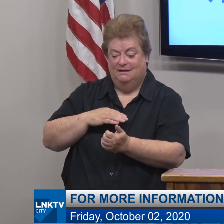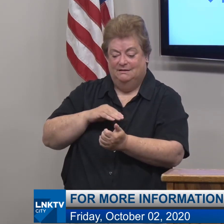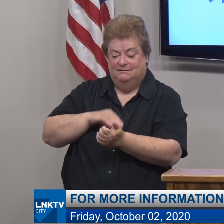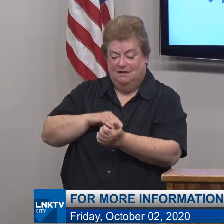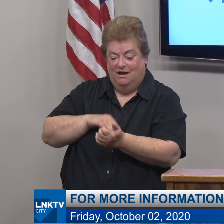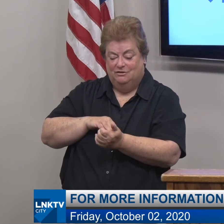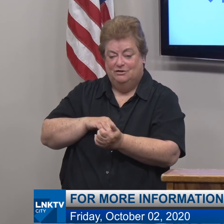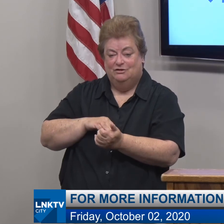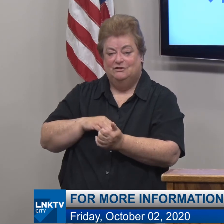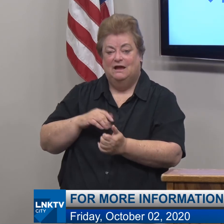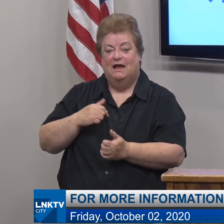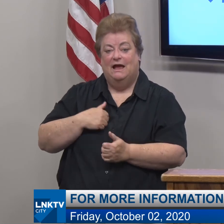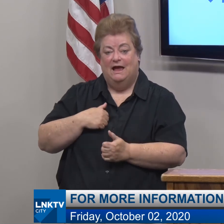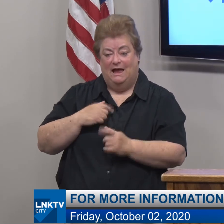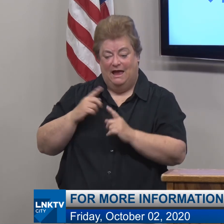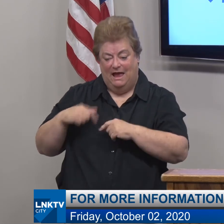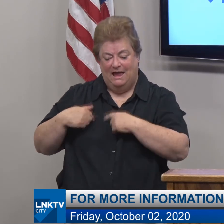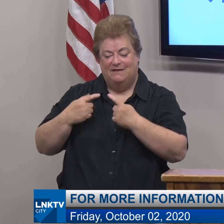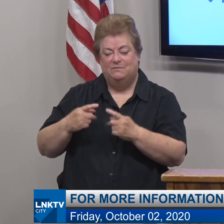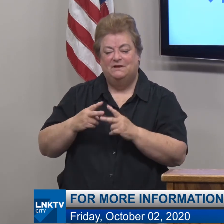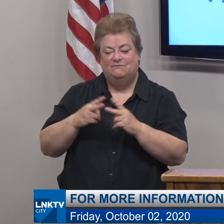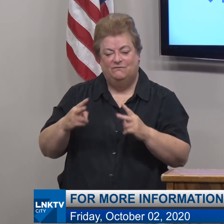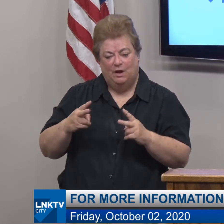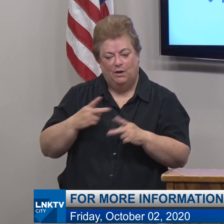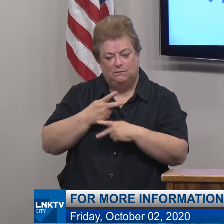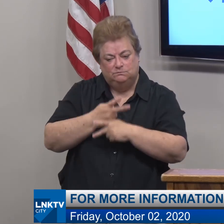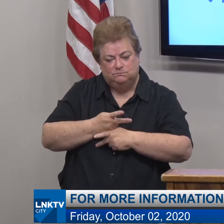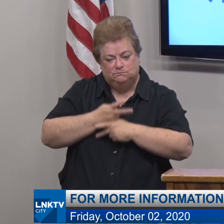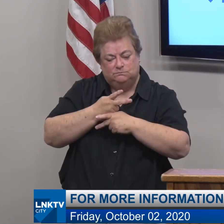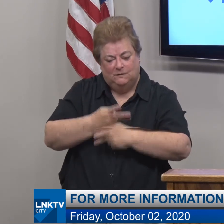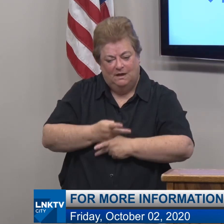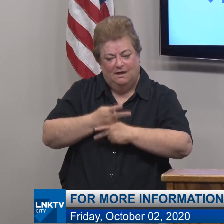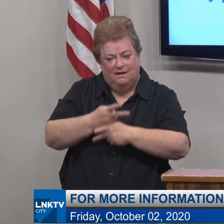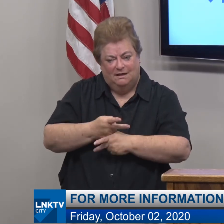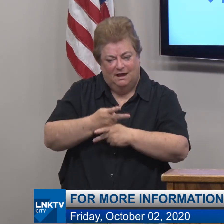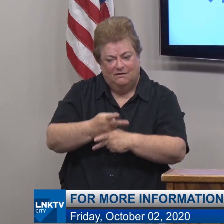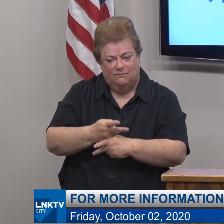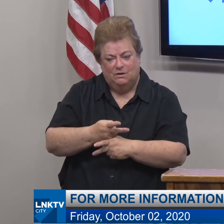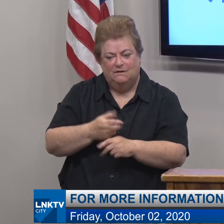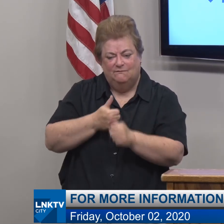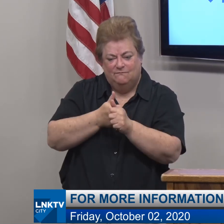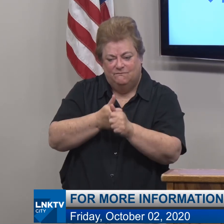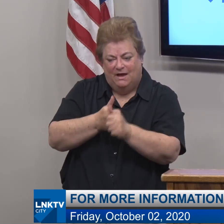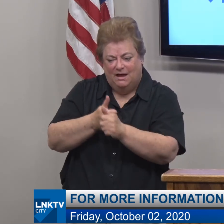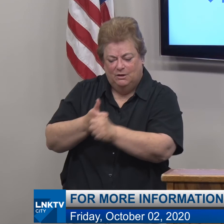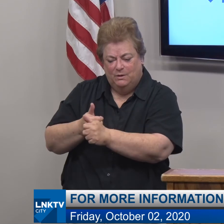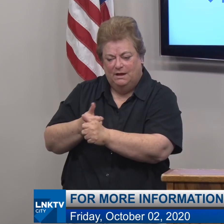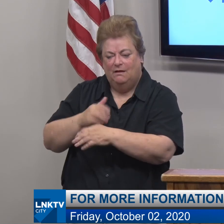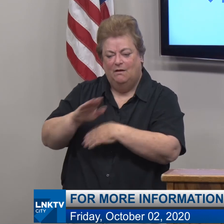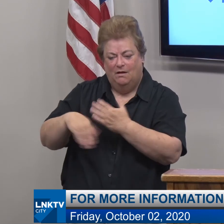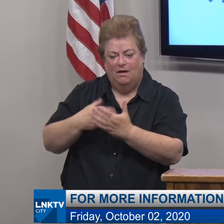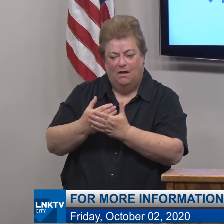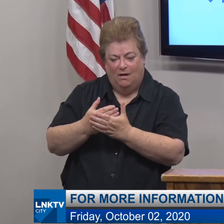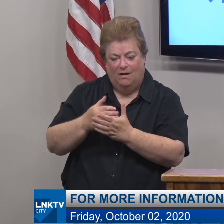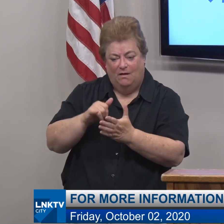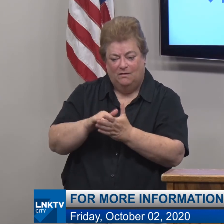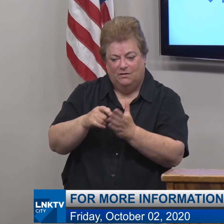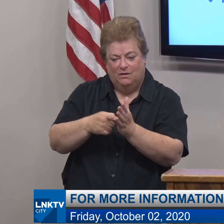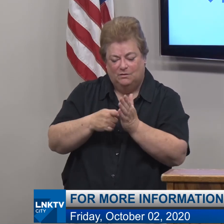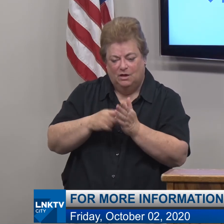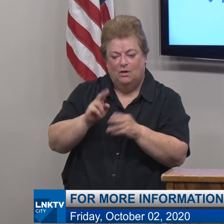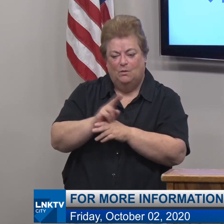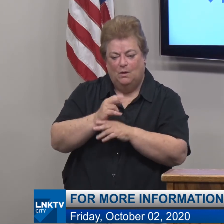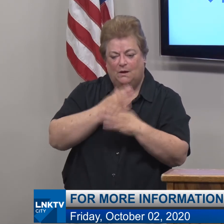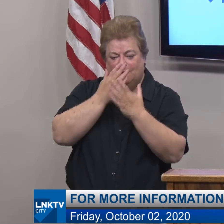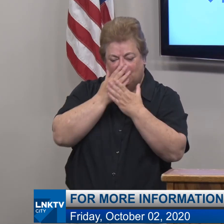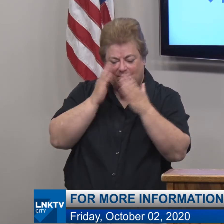that is I have been very diligent in being very careful and following all those practices and wearing my mask